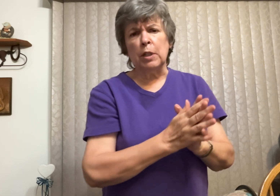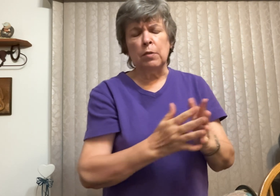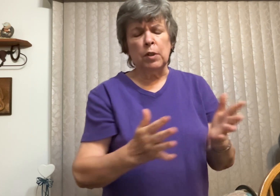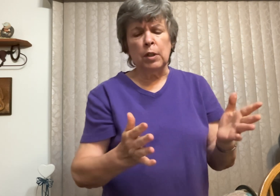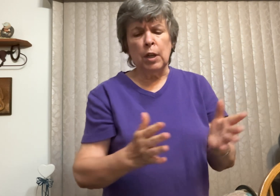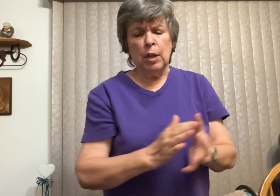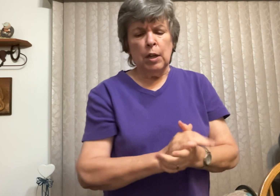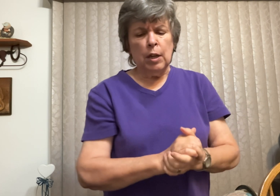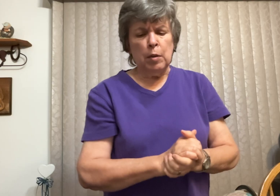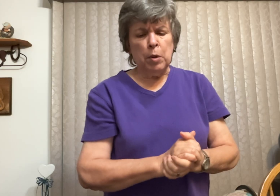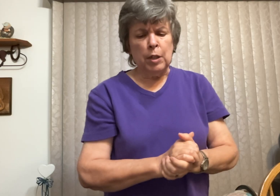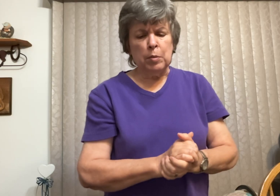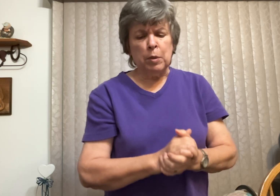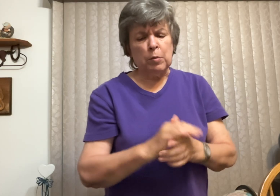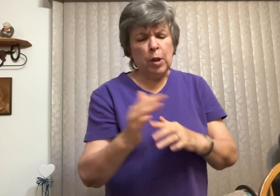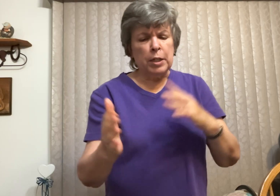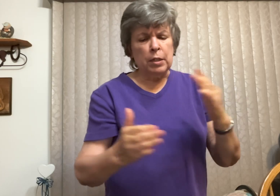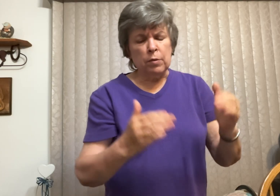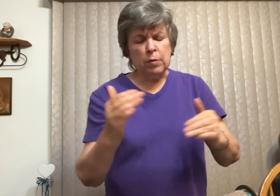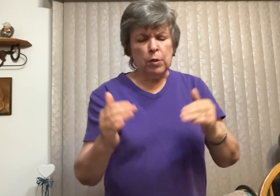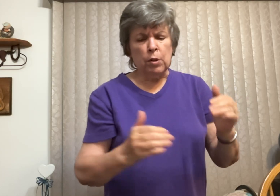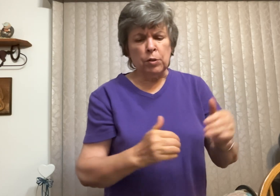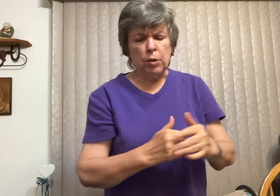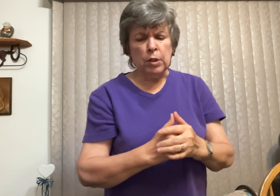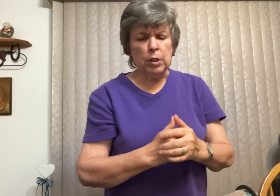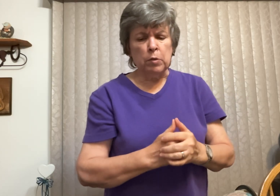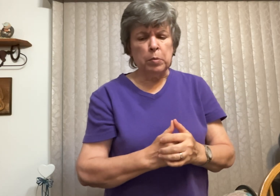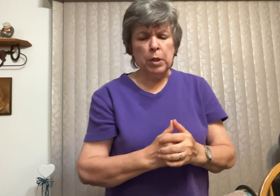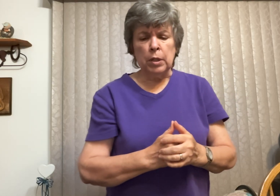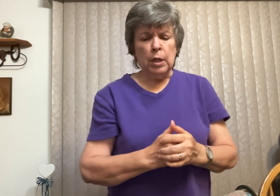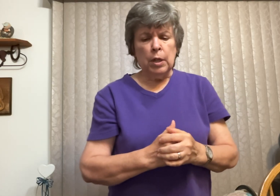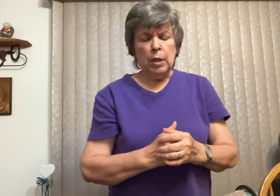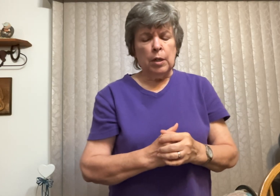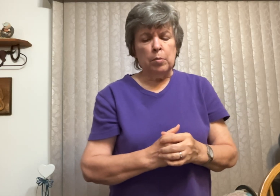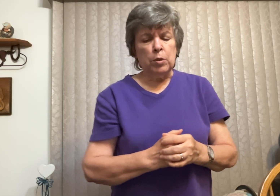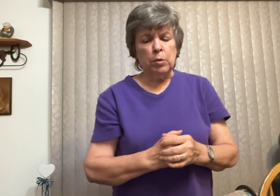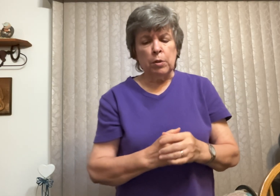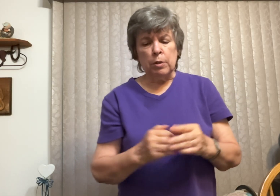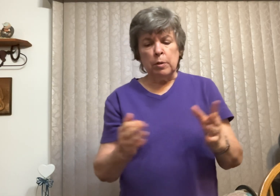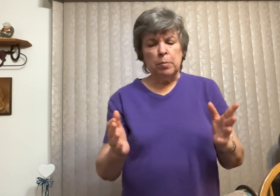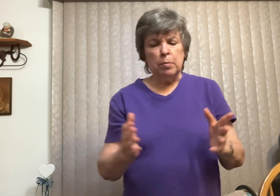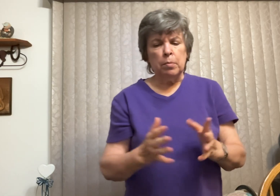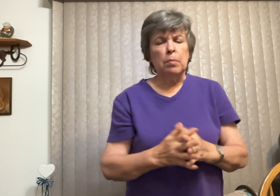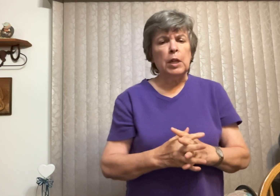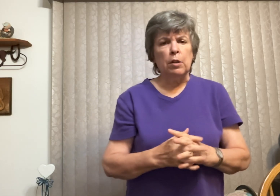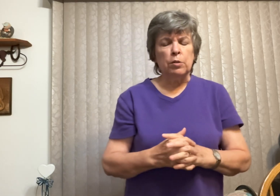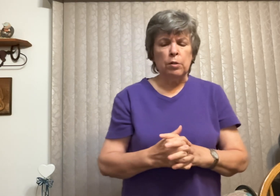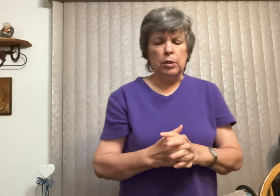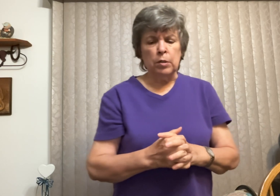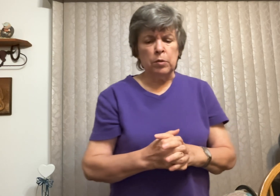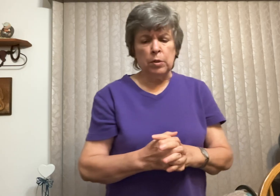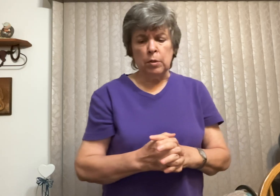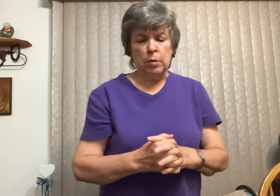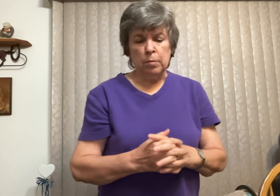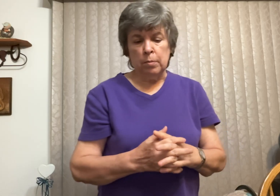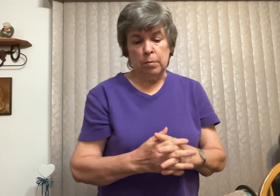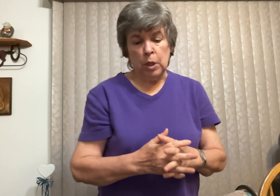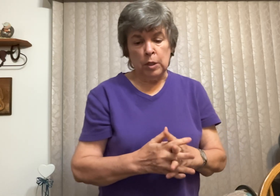giving I'm trying to give a few alternatives, but I'm sure there are many alternatives that are possibly